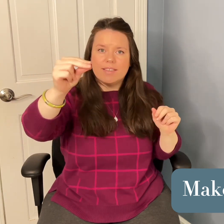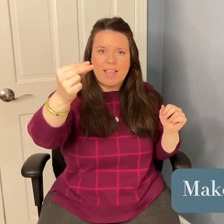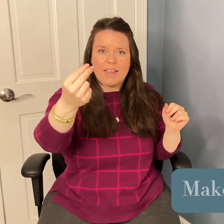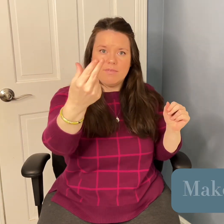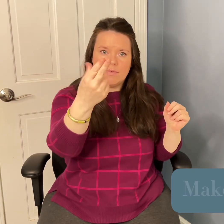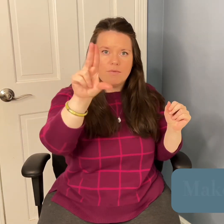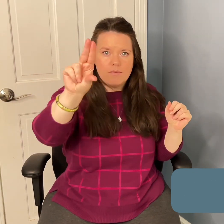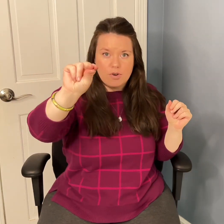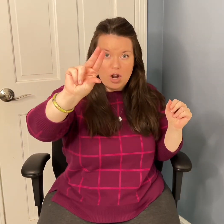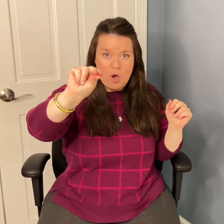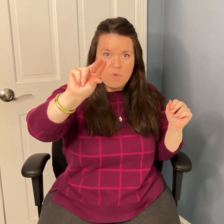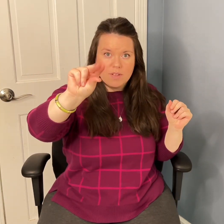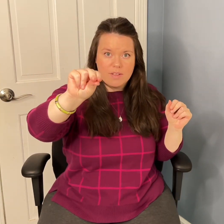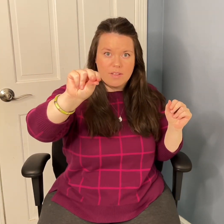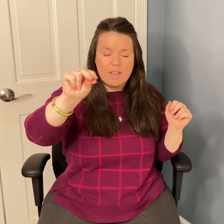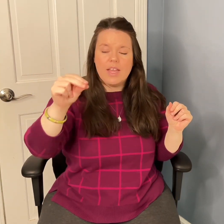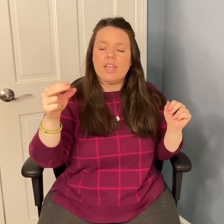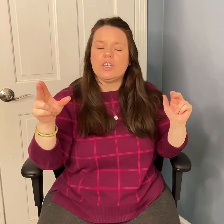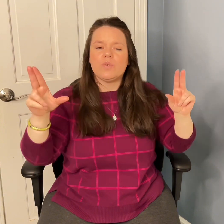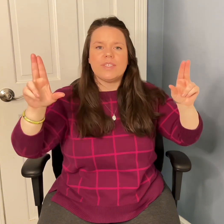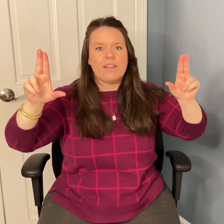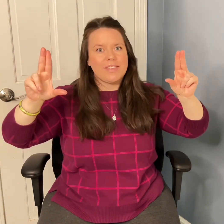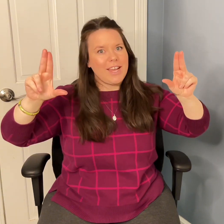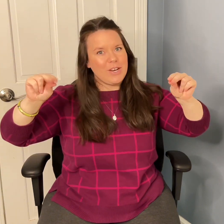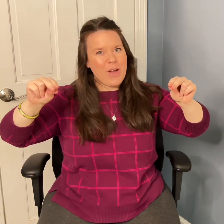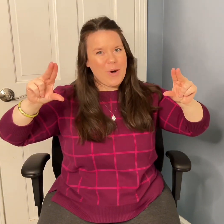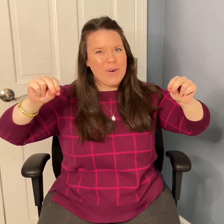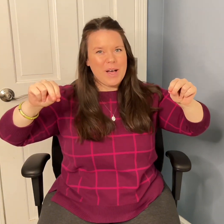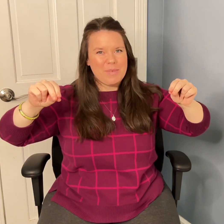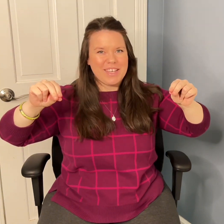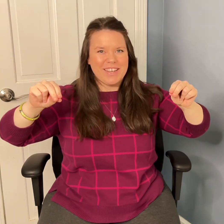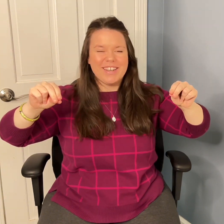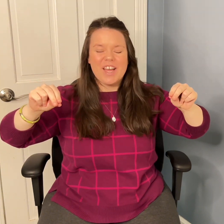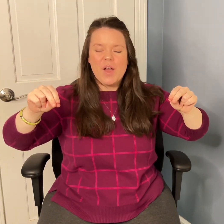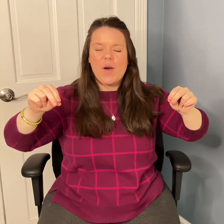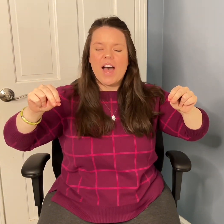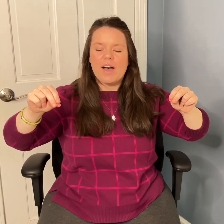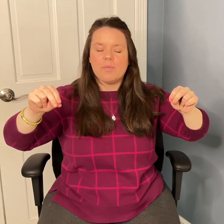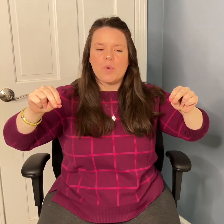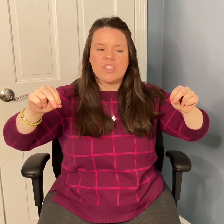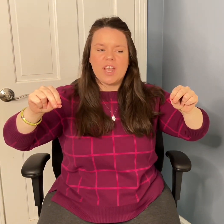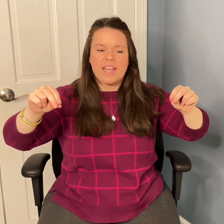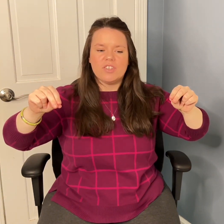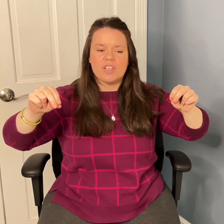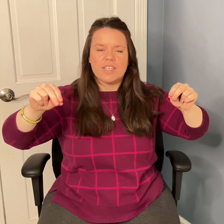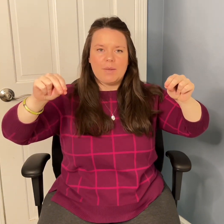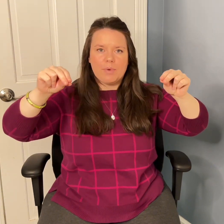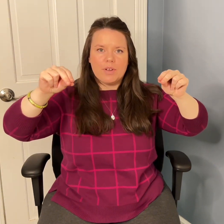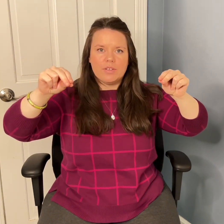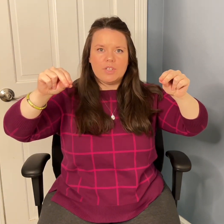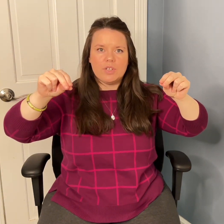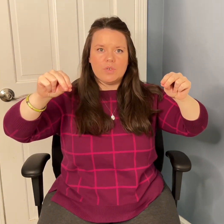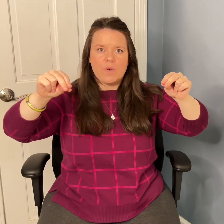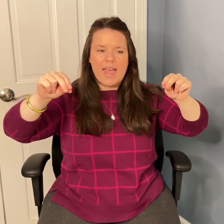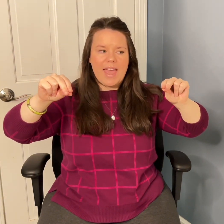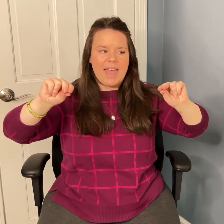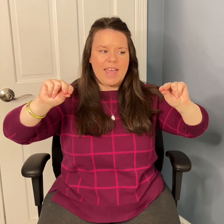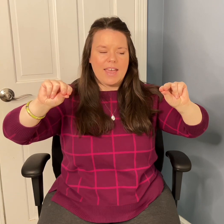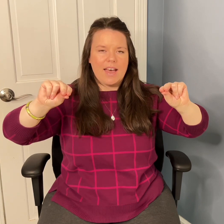sign for no. So instead of saying no up here, we changed diaper to a kind of